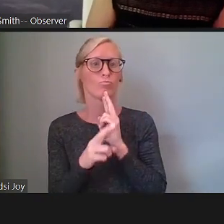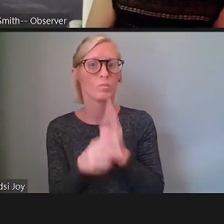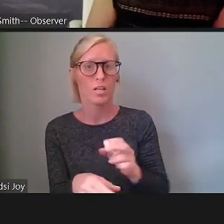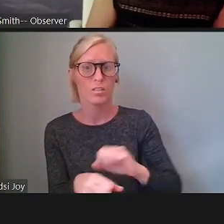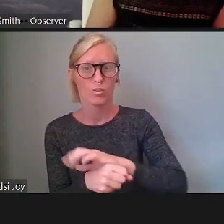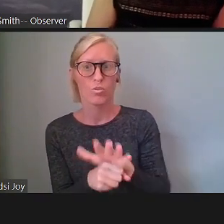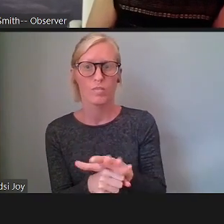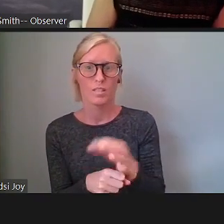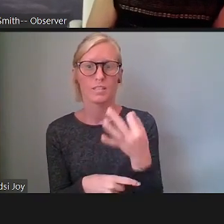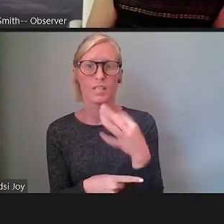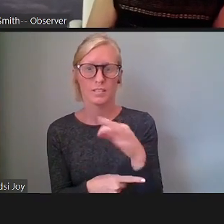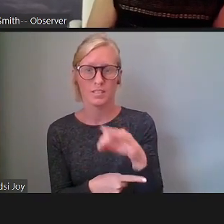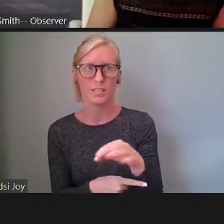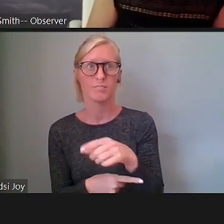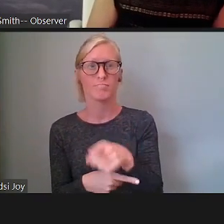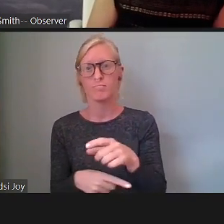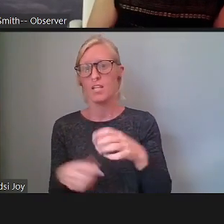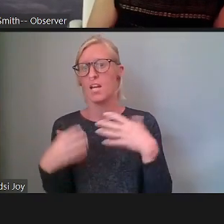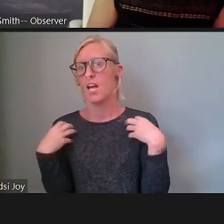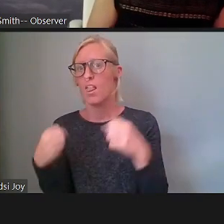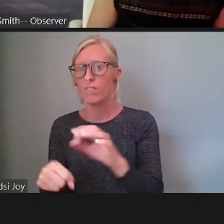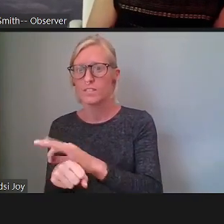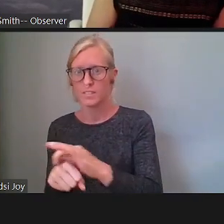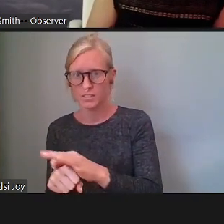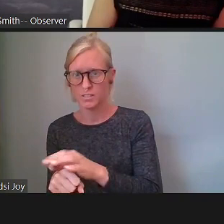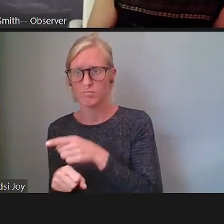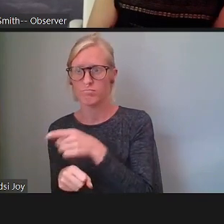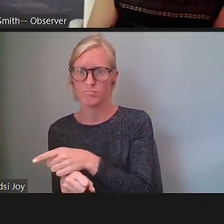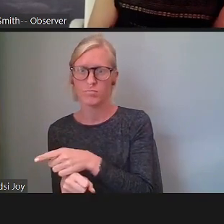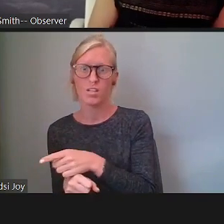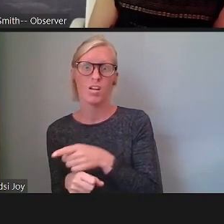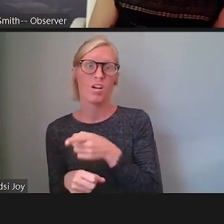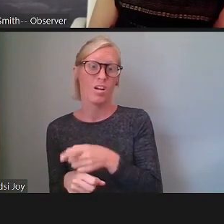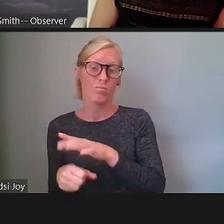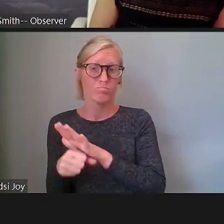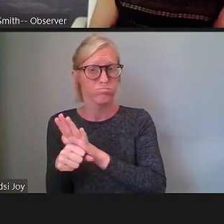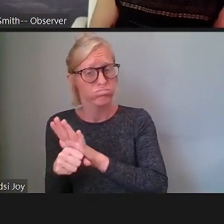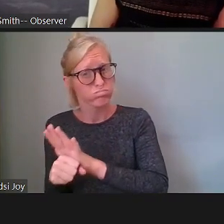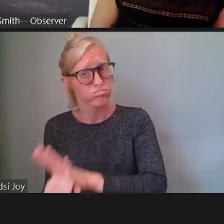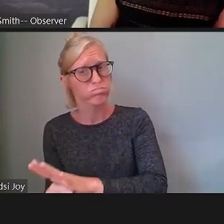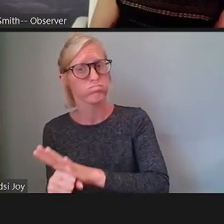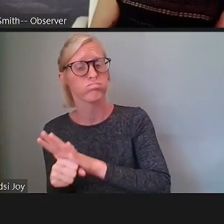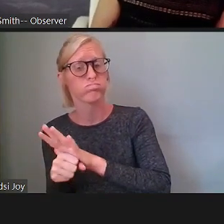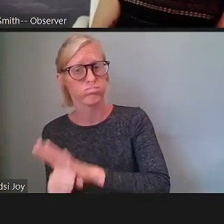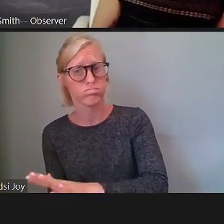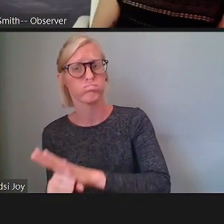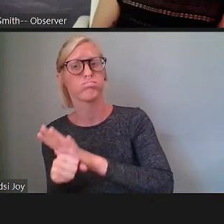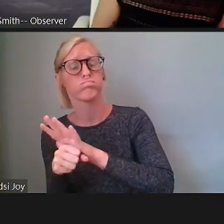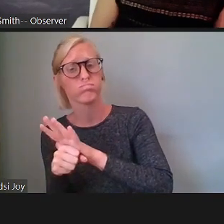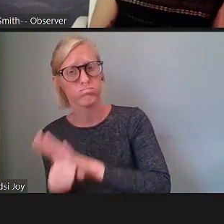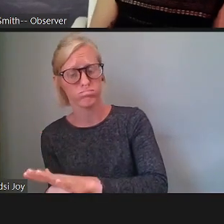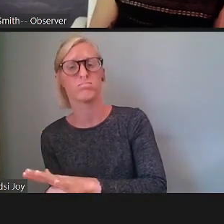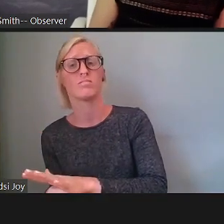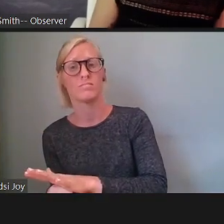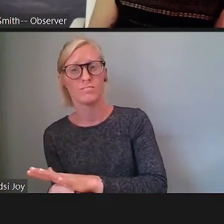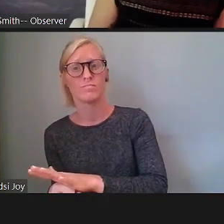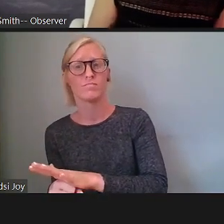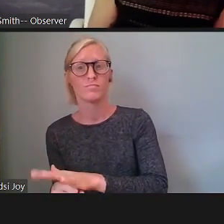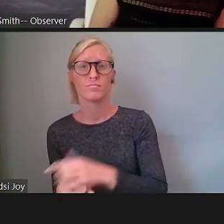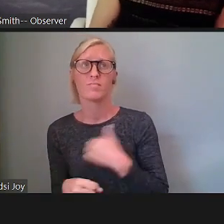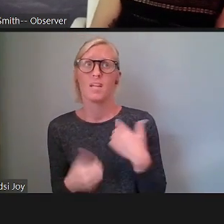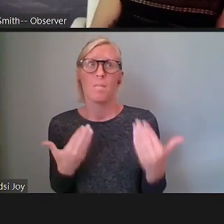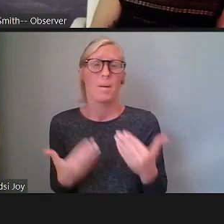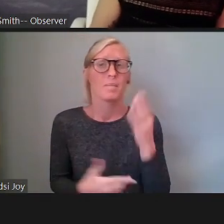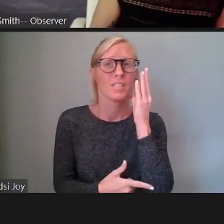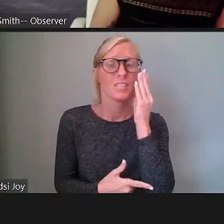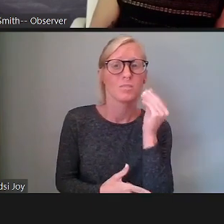in time in health facilities to COVID-19 are under a lot of pressure at the moment. They might be experiencing